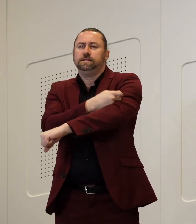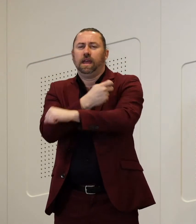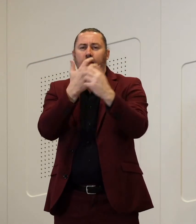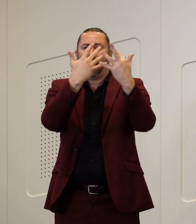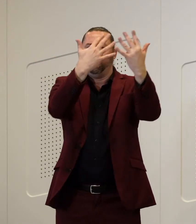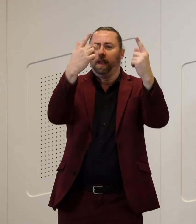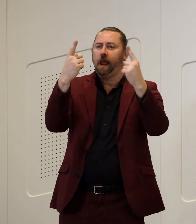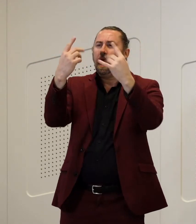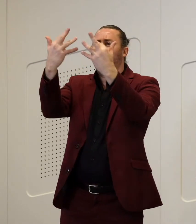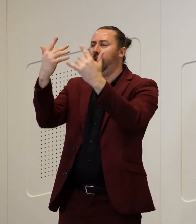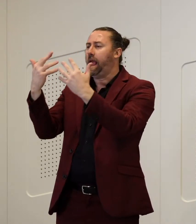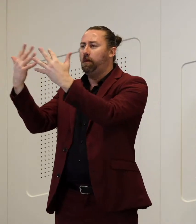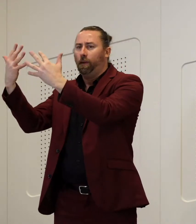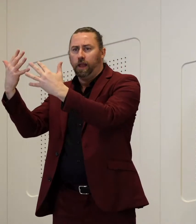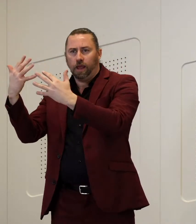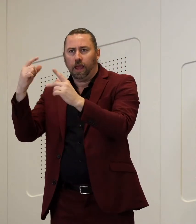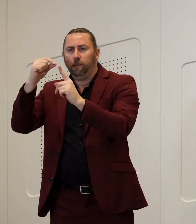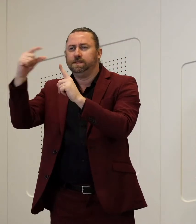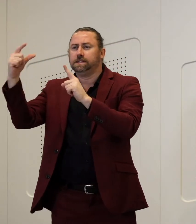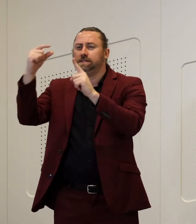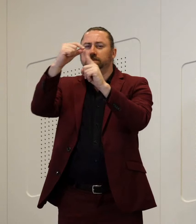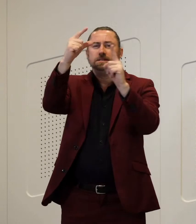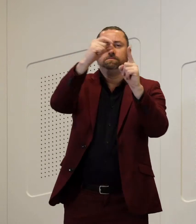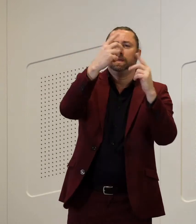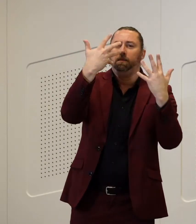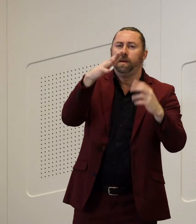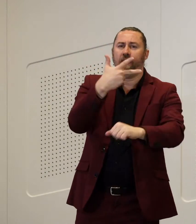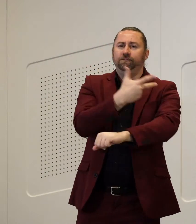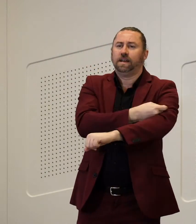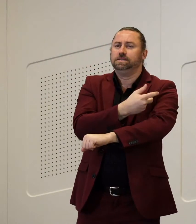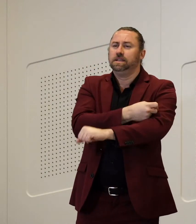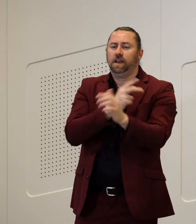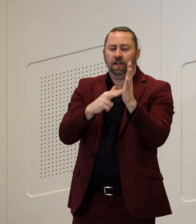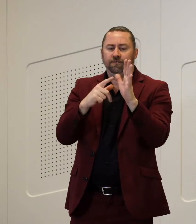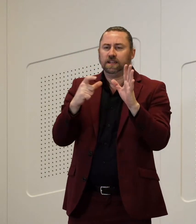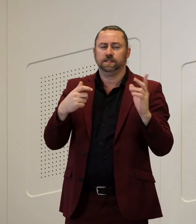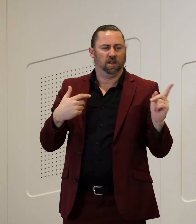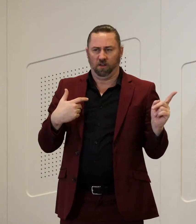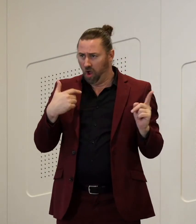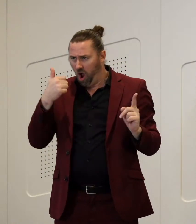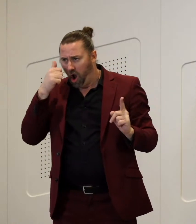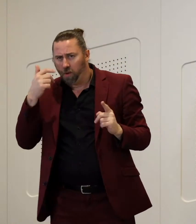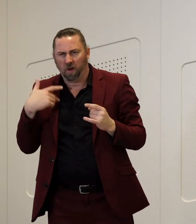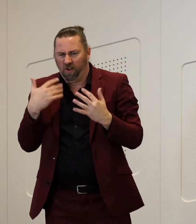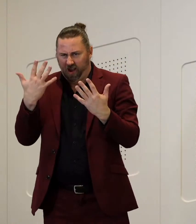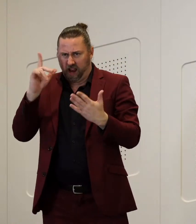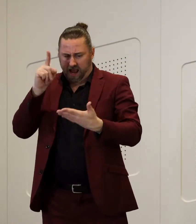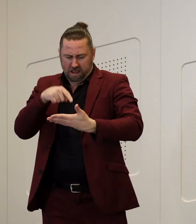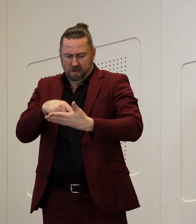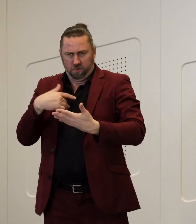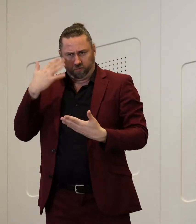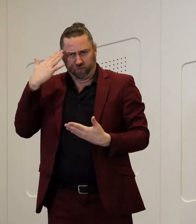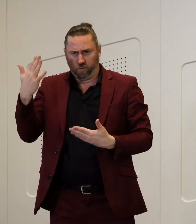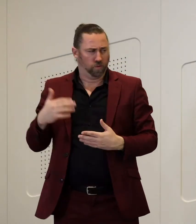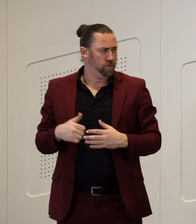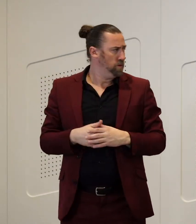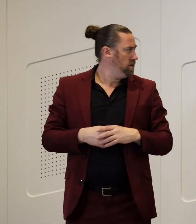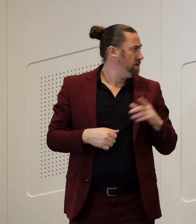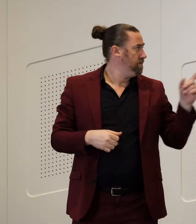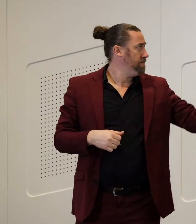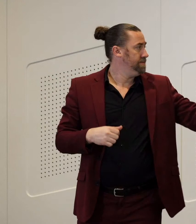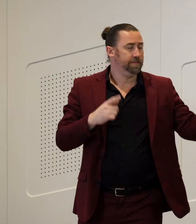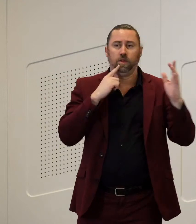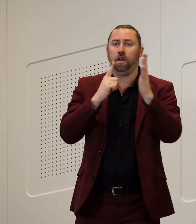and if they're high in the southeast? I'm sure we do, but I don't have them on me, sorry. Longreach is very good.